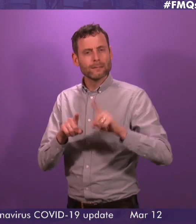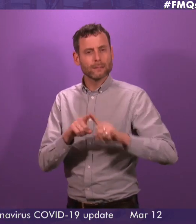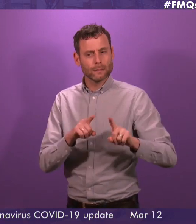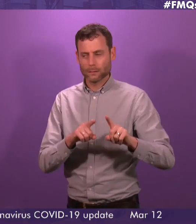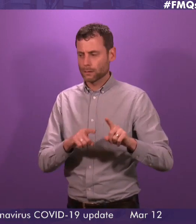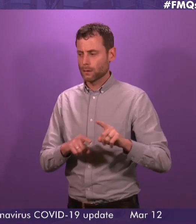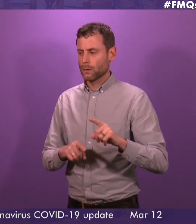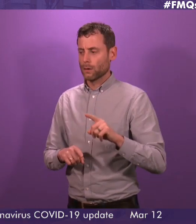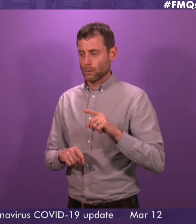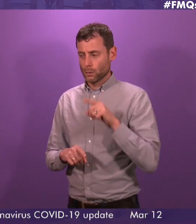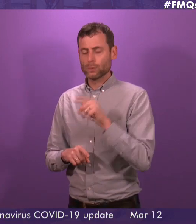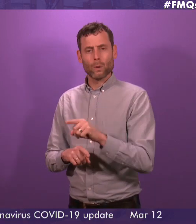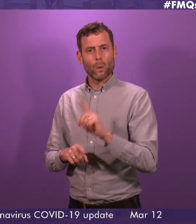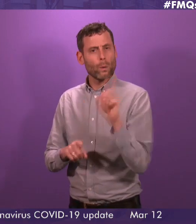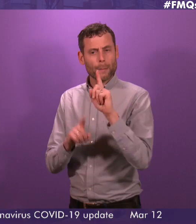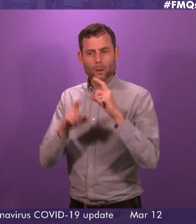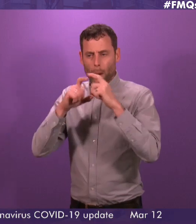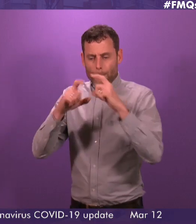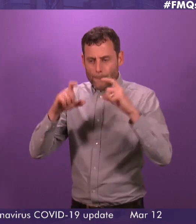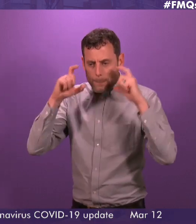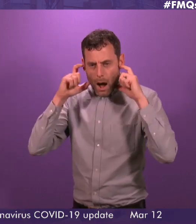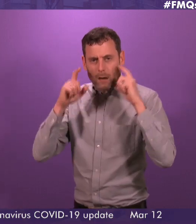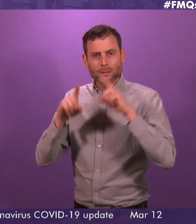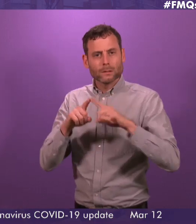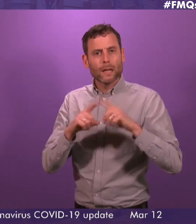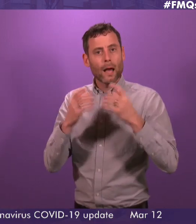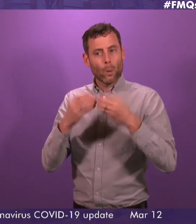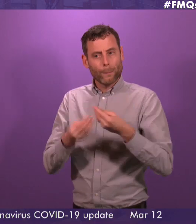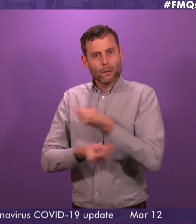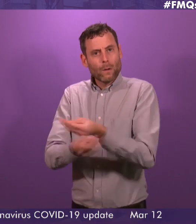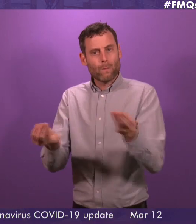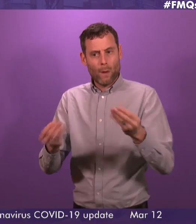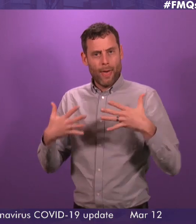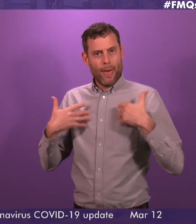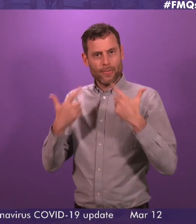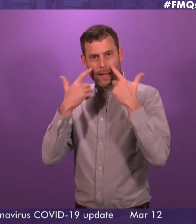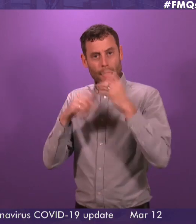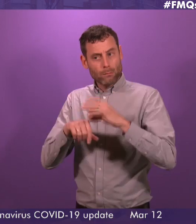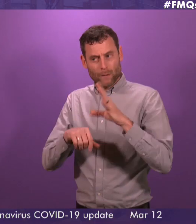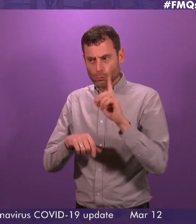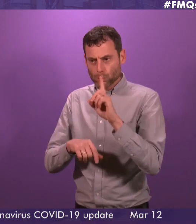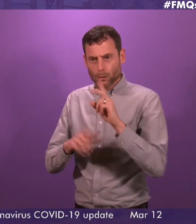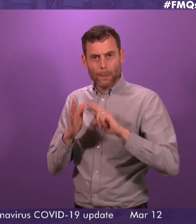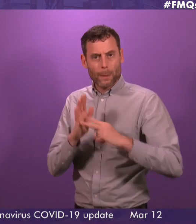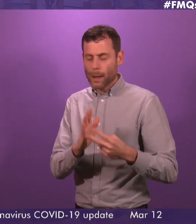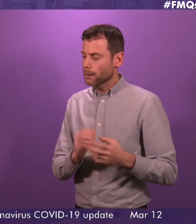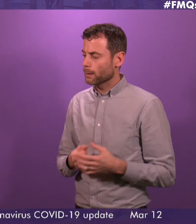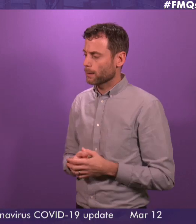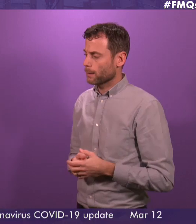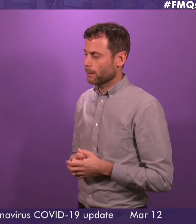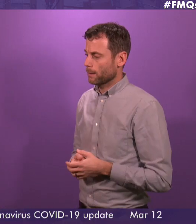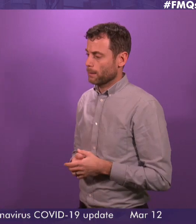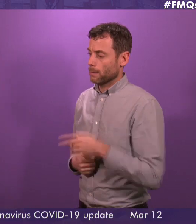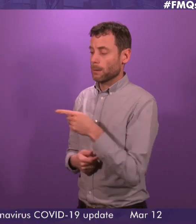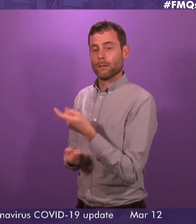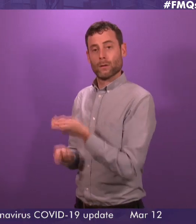to masks and equipment for these healthcare professionals? Cabinet Secretary. Excuse me. So in terms of the first part